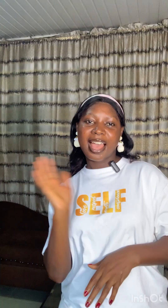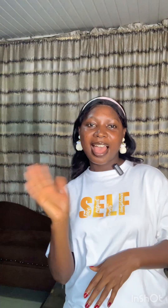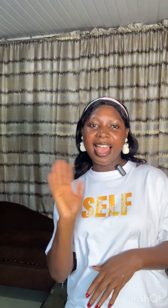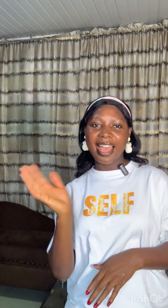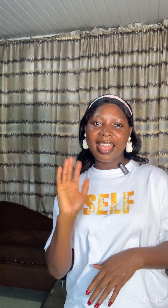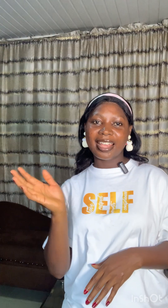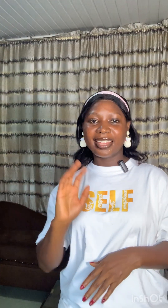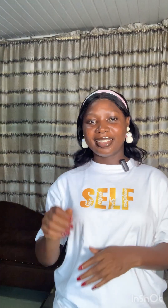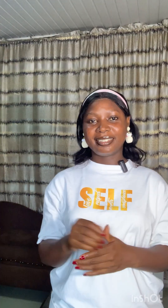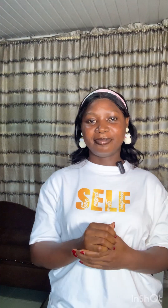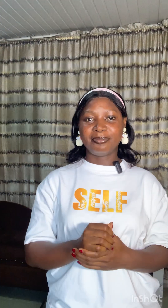Hi.